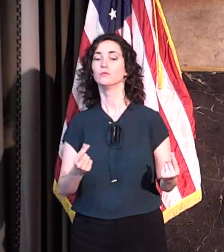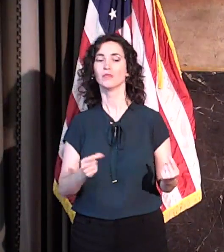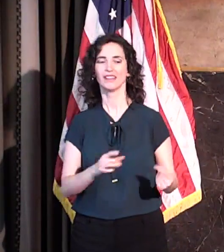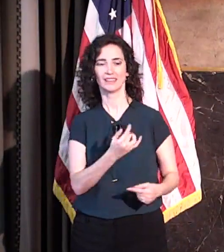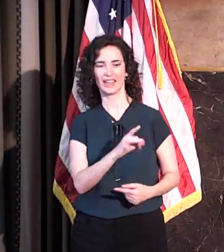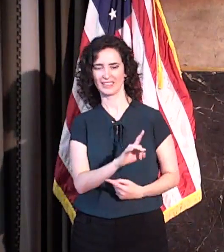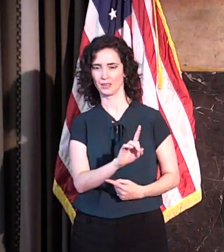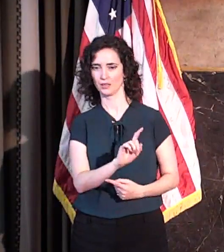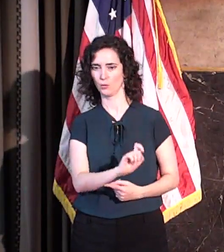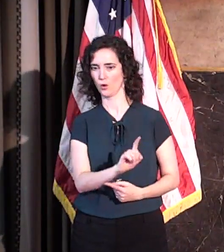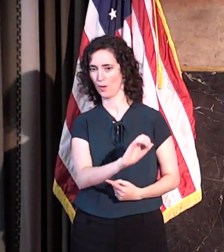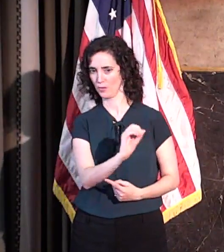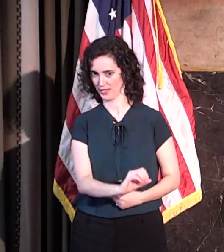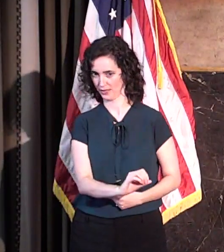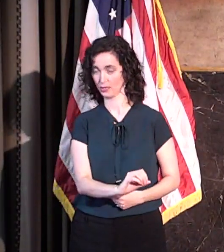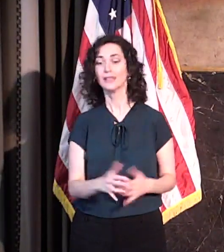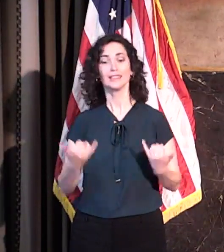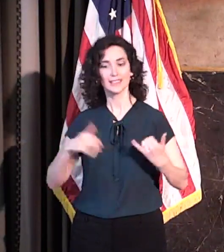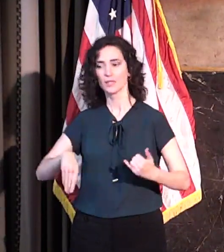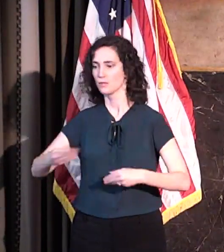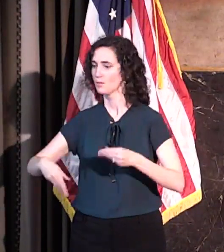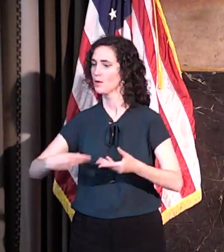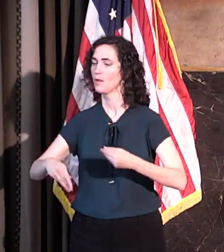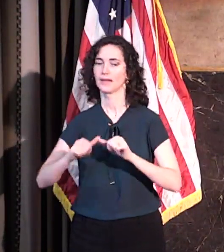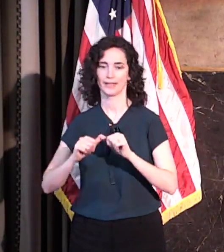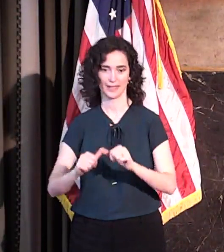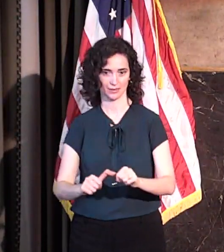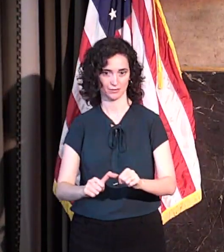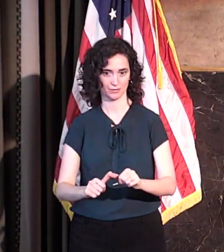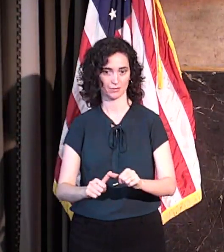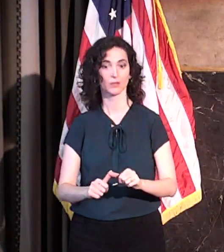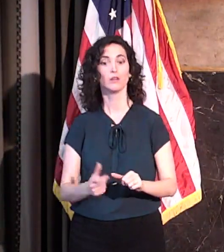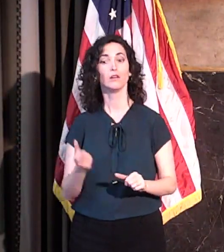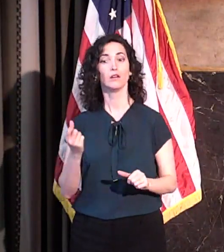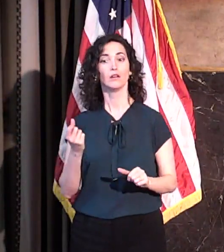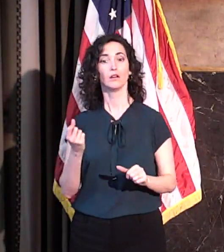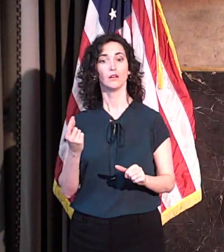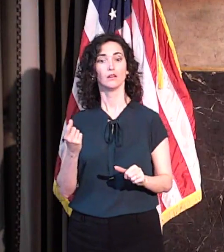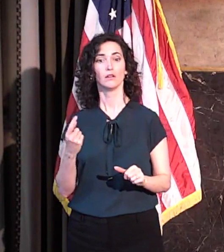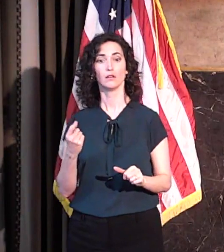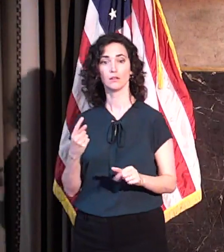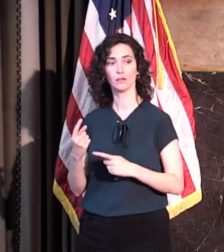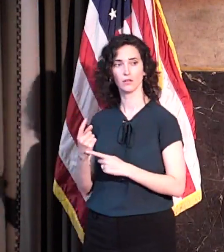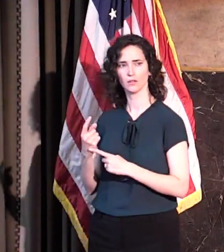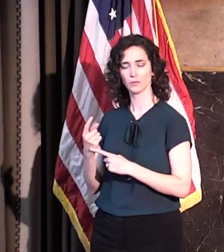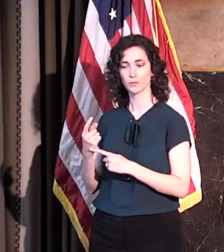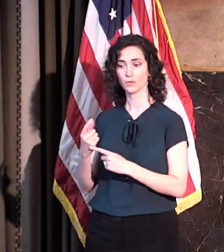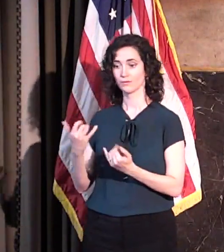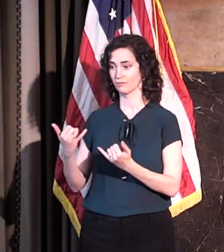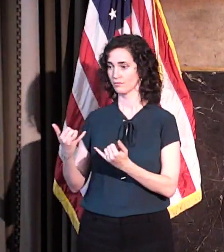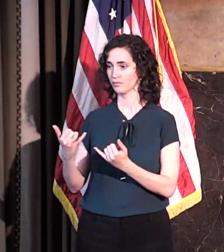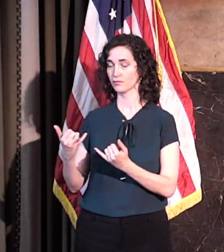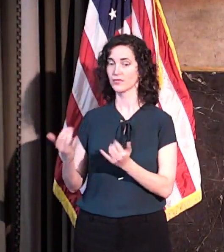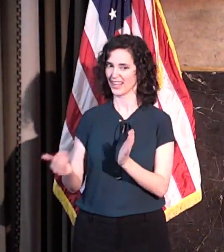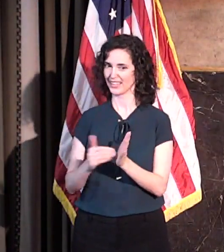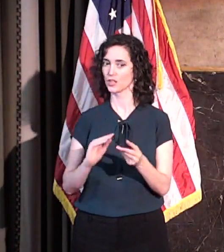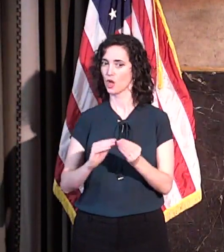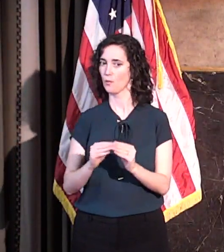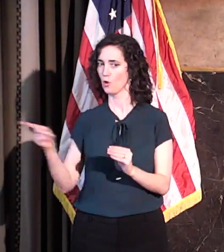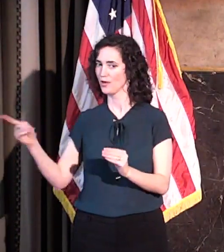that the governor mentioned is a really important addition to the Bring Back Louisiana campaign. I'll say that number one more time.